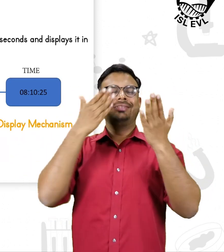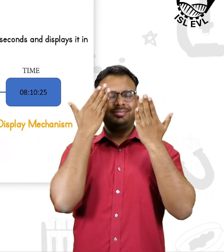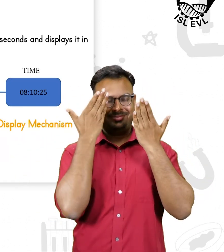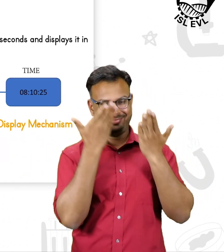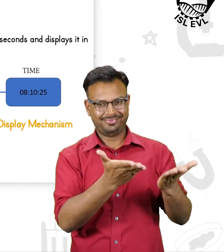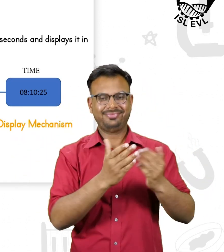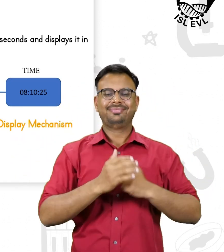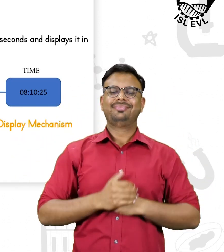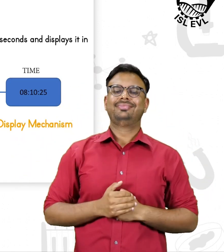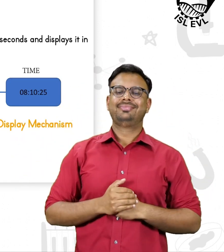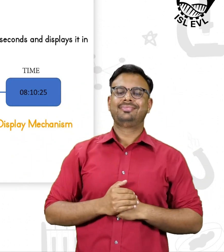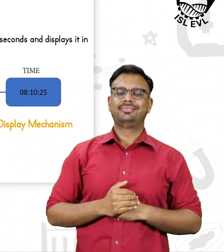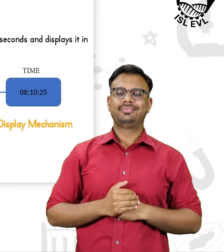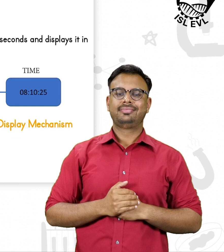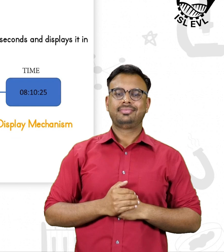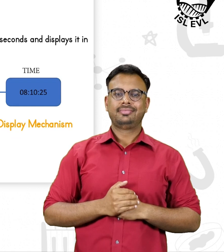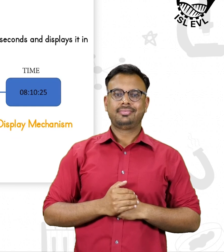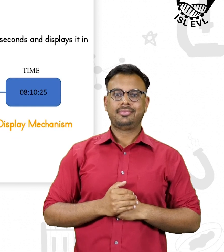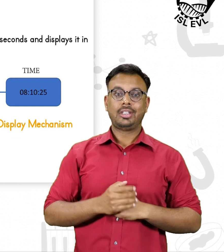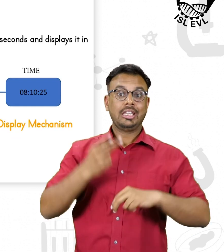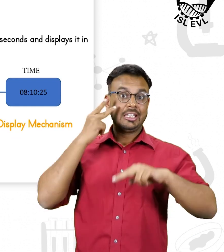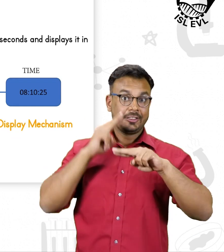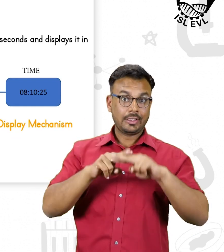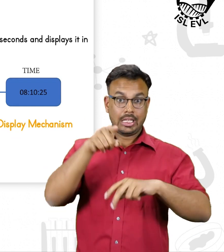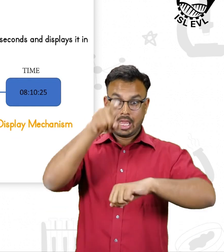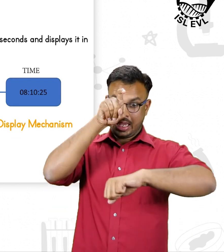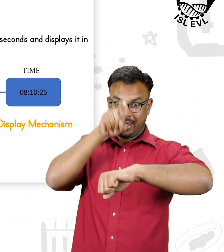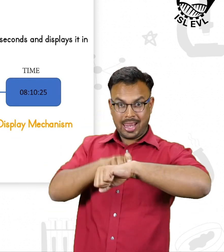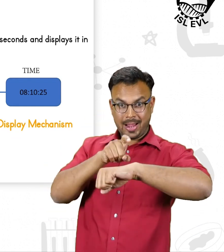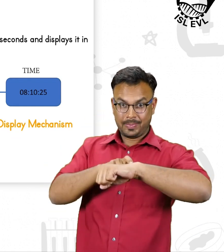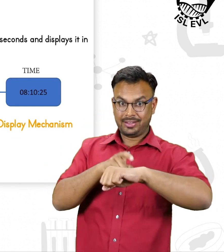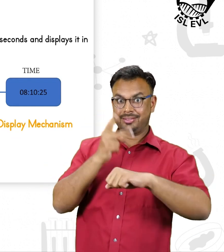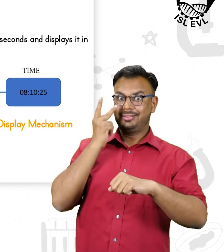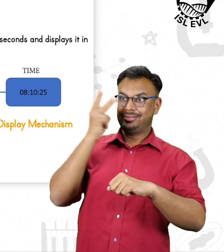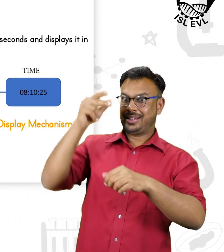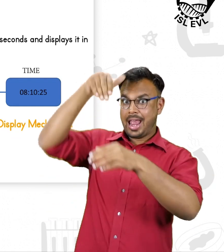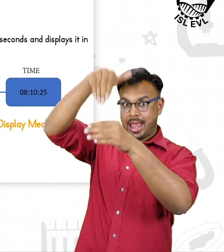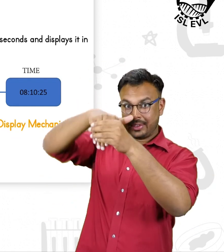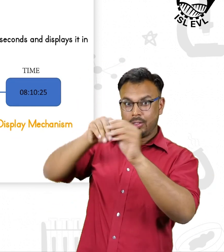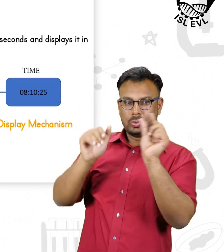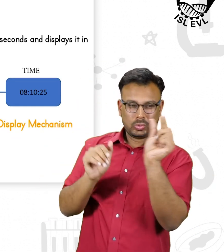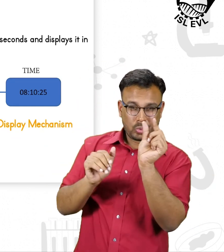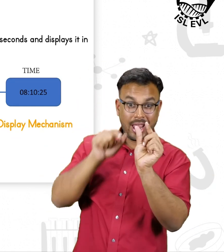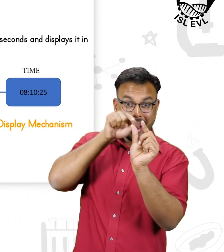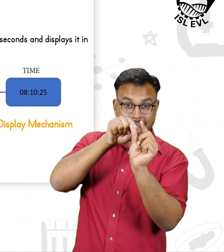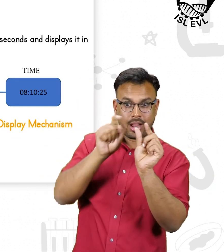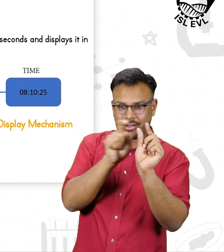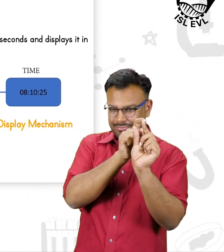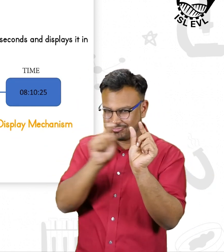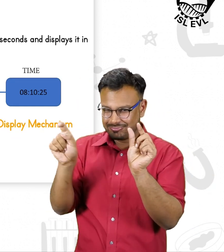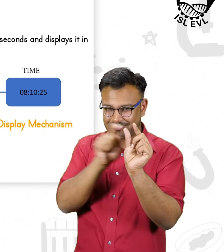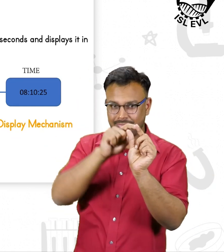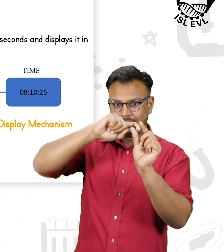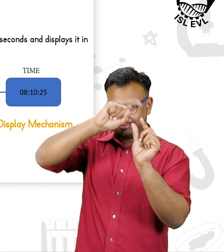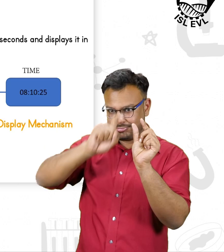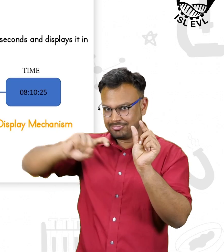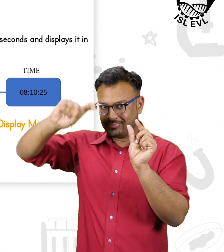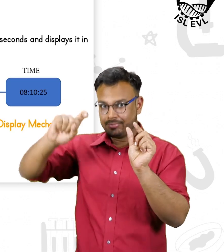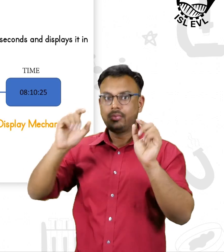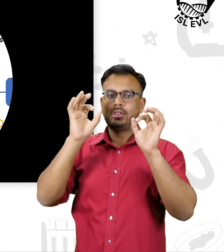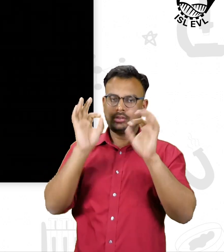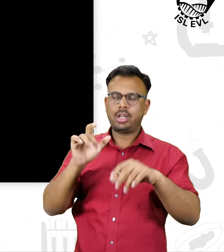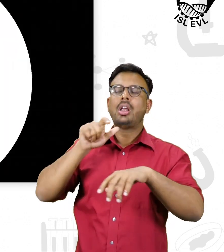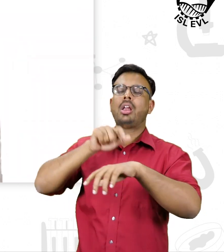The accuracy and precision of a clock depends on the quality of the frequency source and how precisely we can measure the